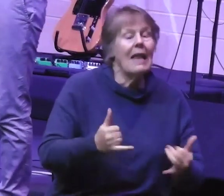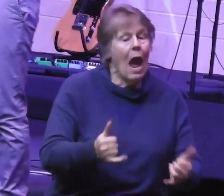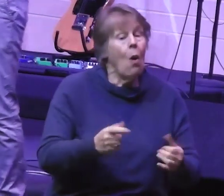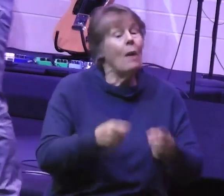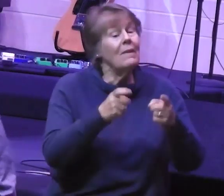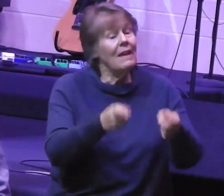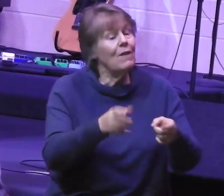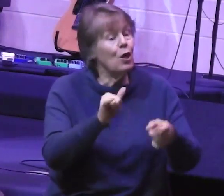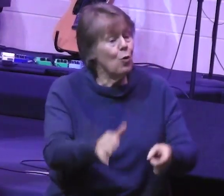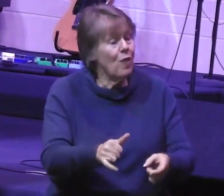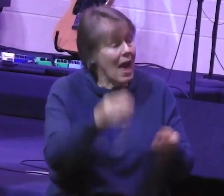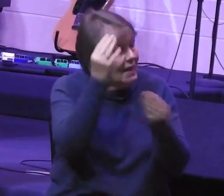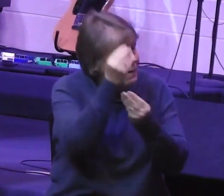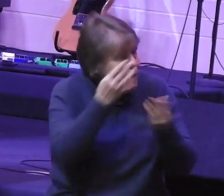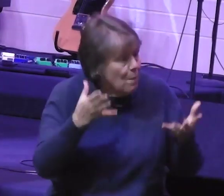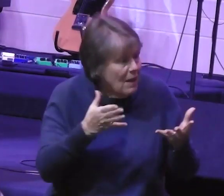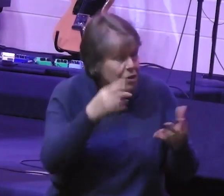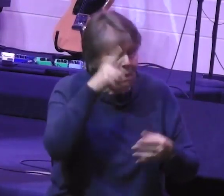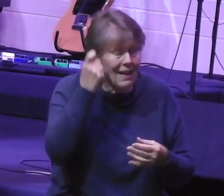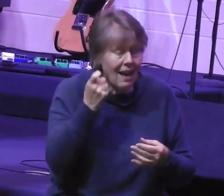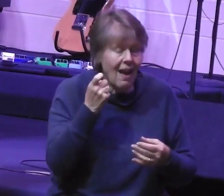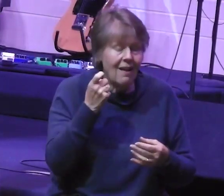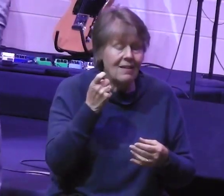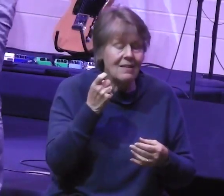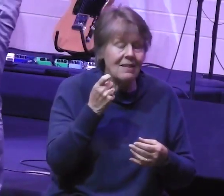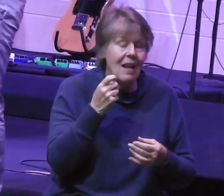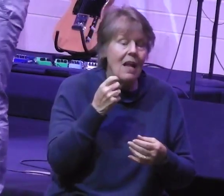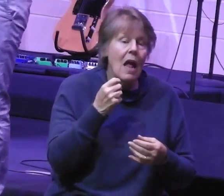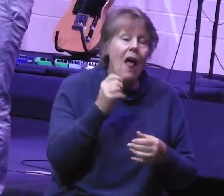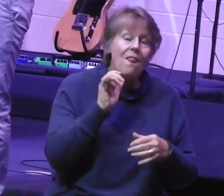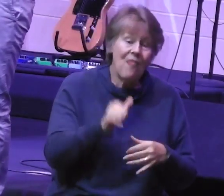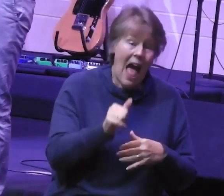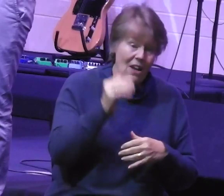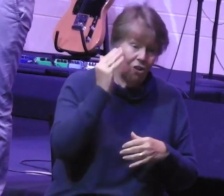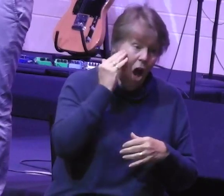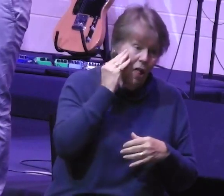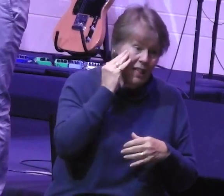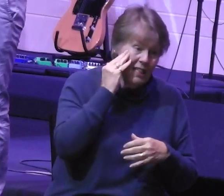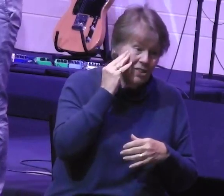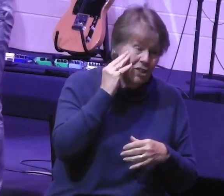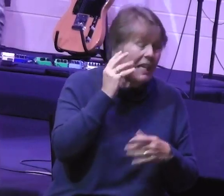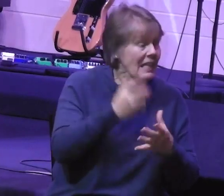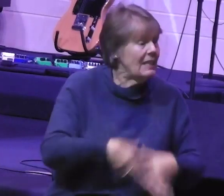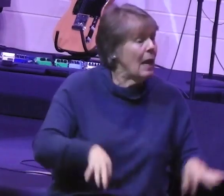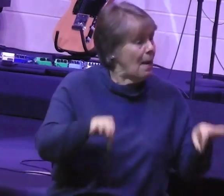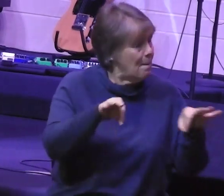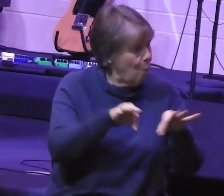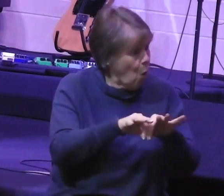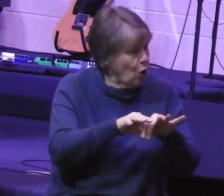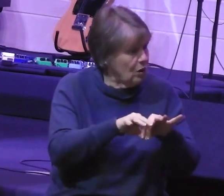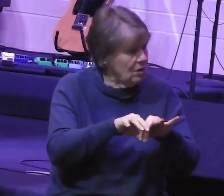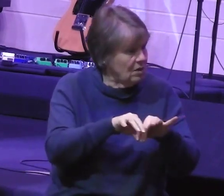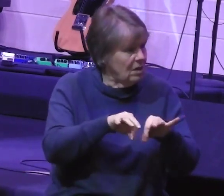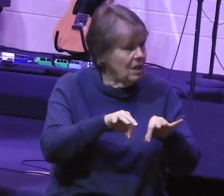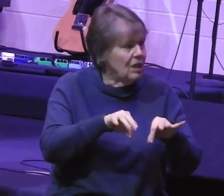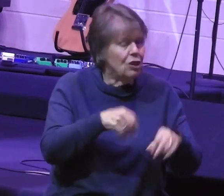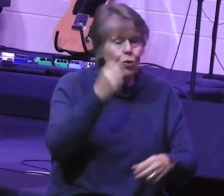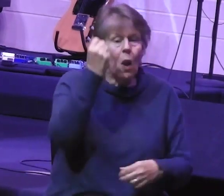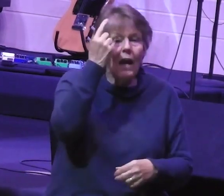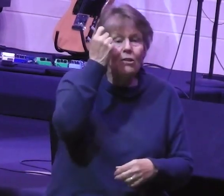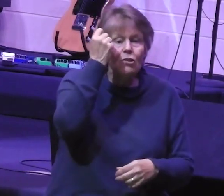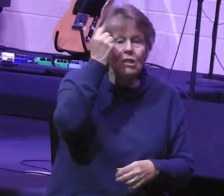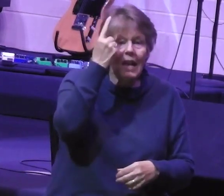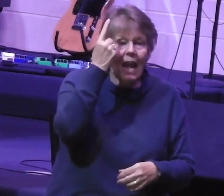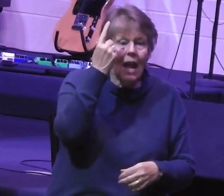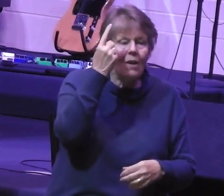backdrop is the crucial sort of backstory to properly understanding what